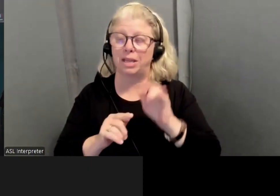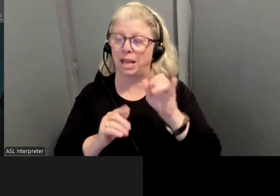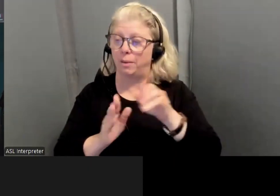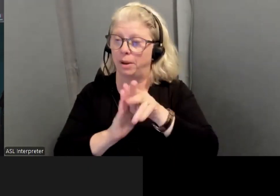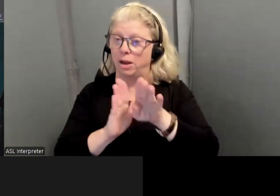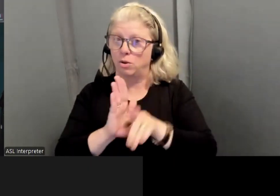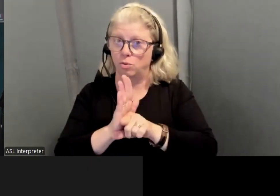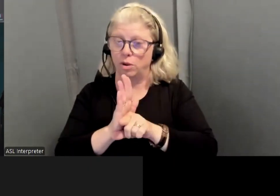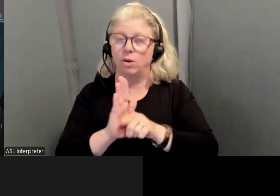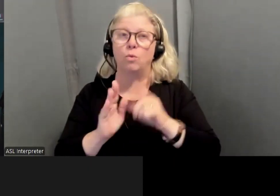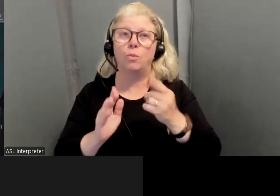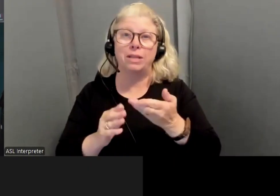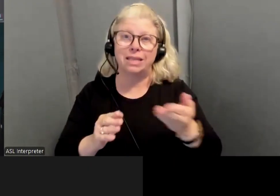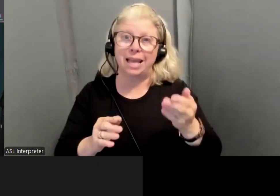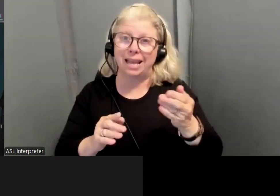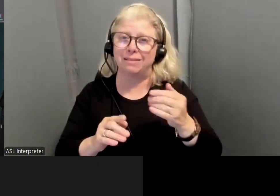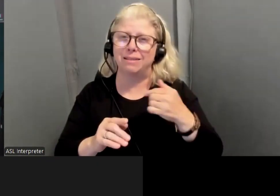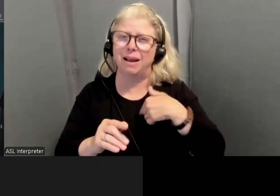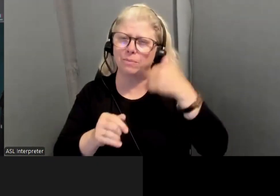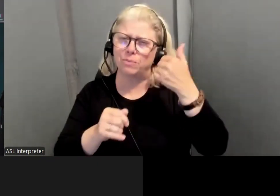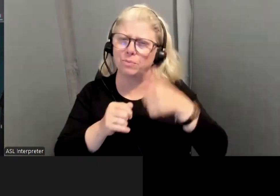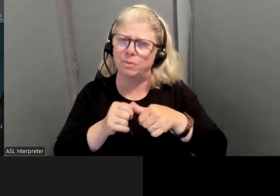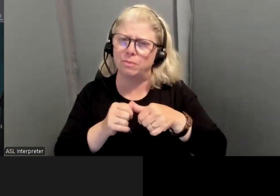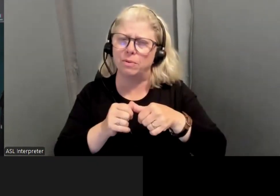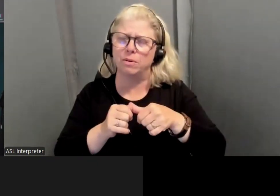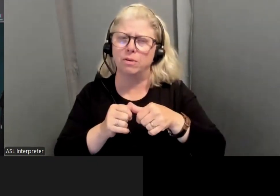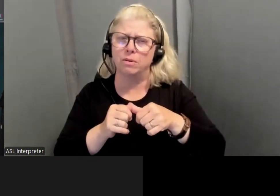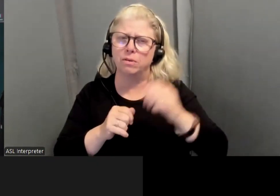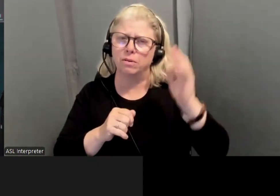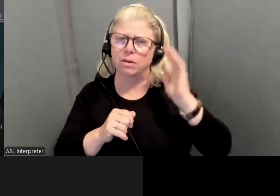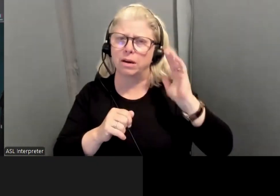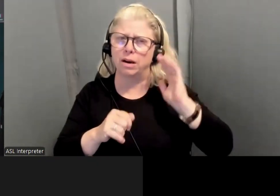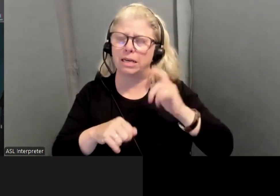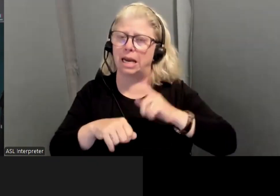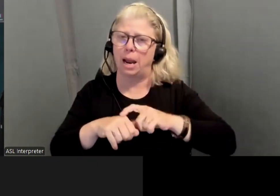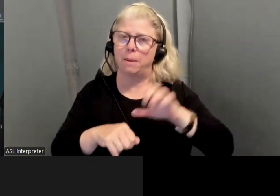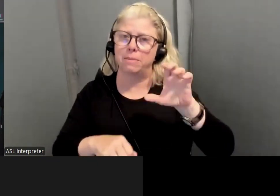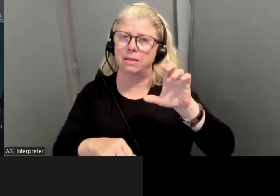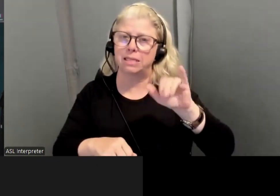of the things that I'm reminded of actually is the time of Cicero.